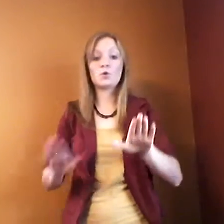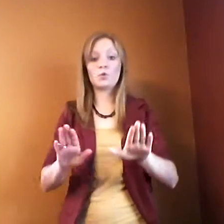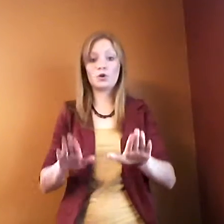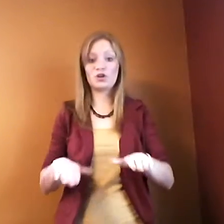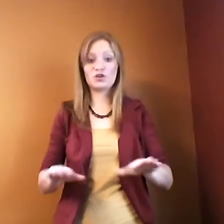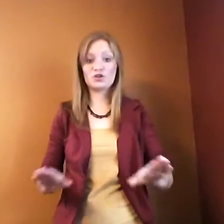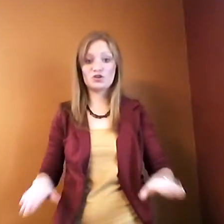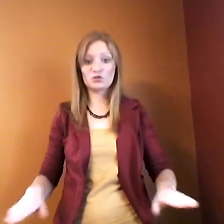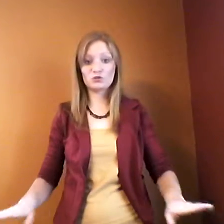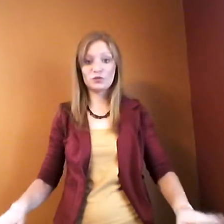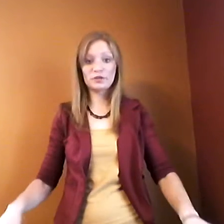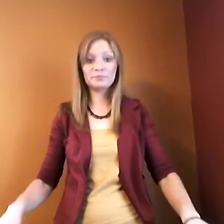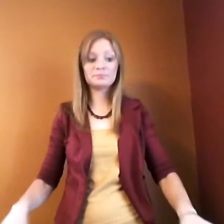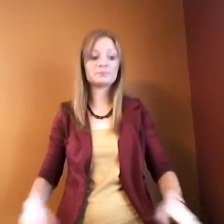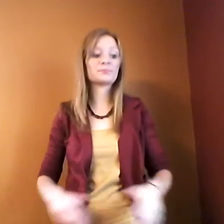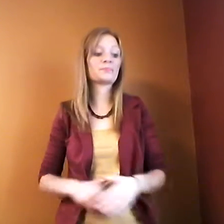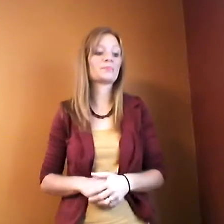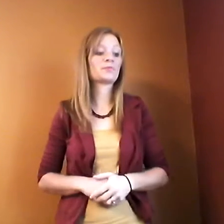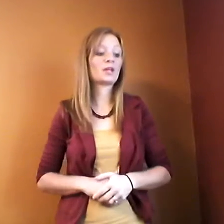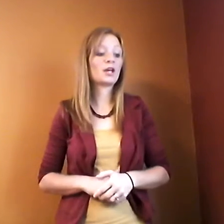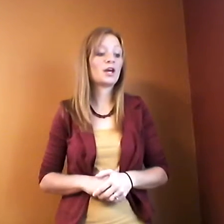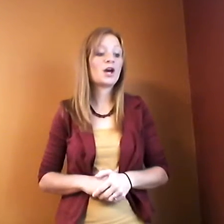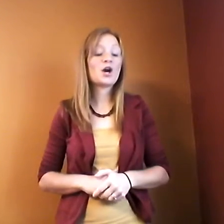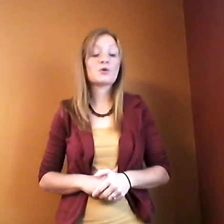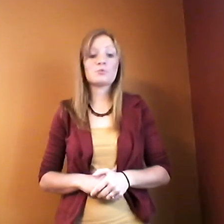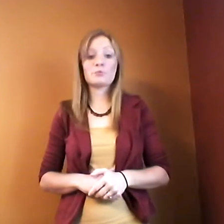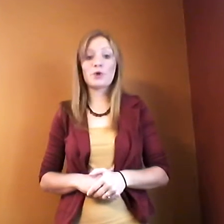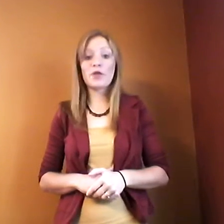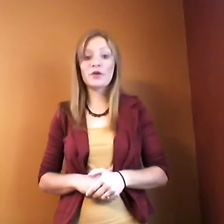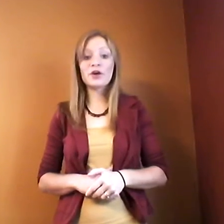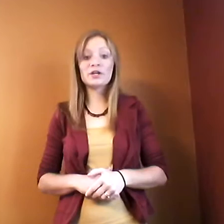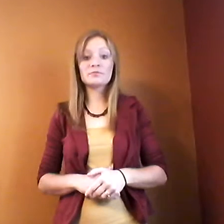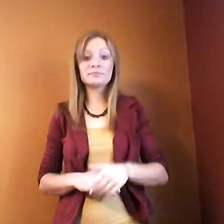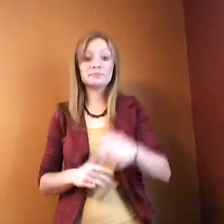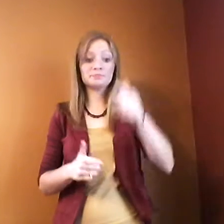or children. Brother,